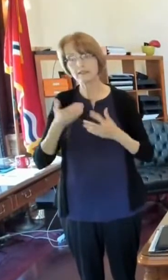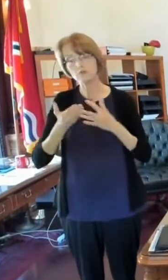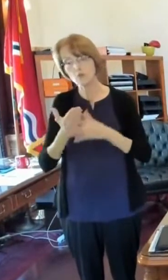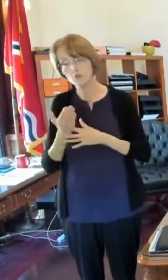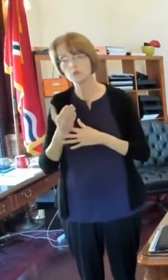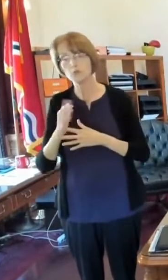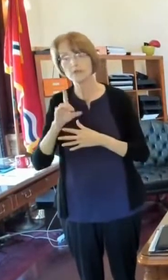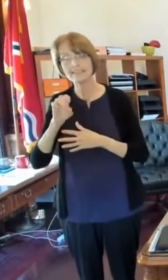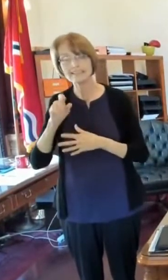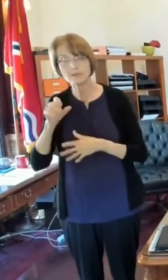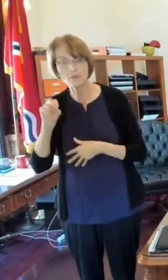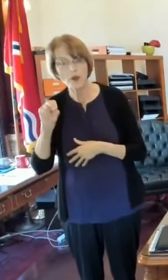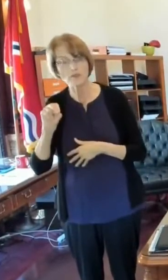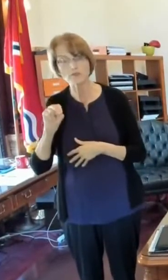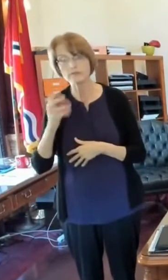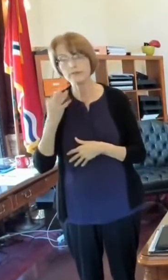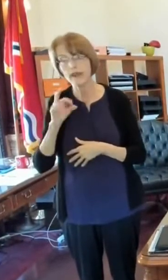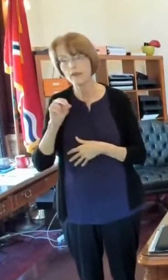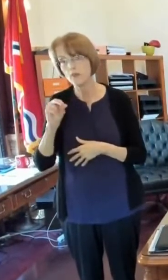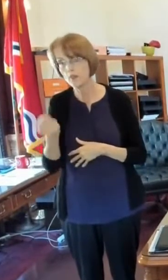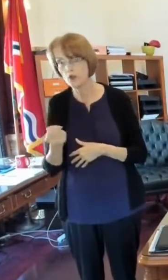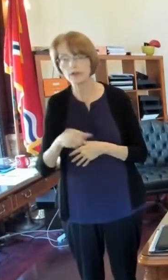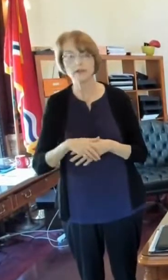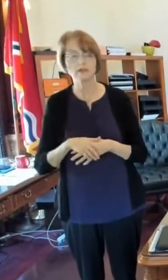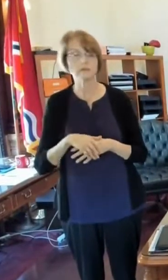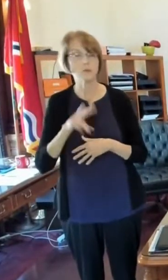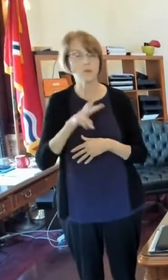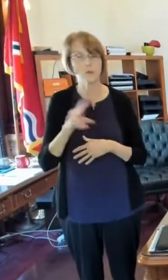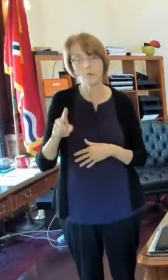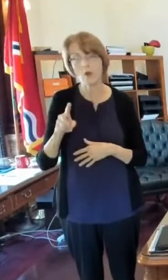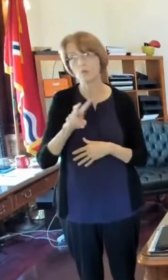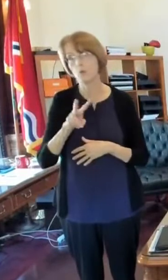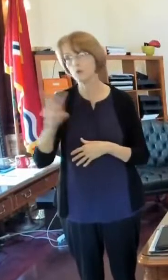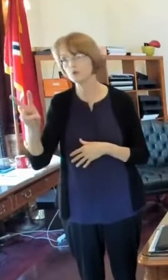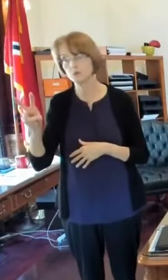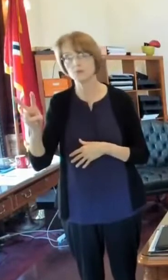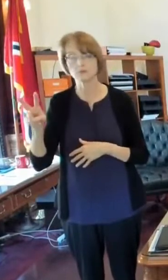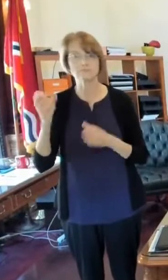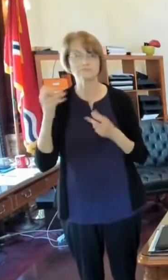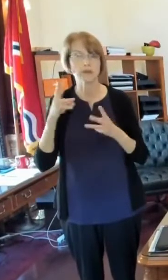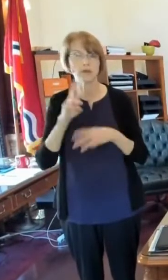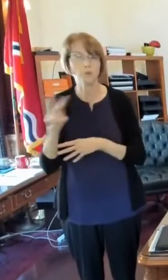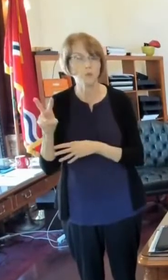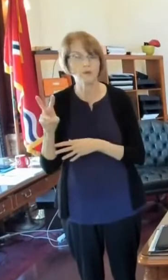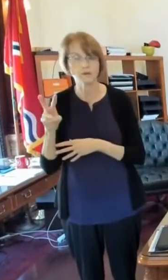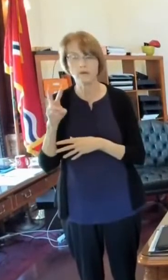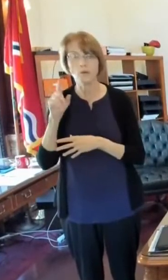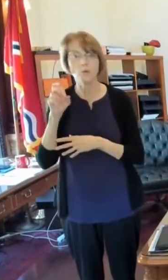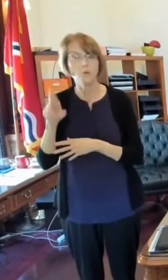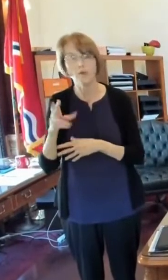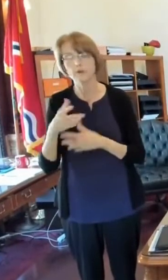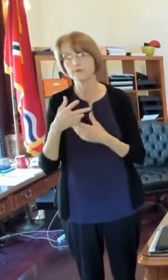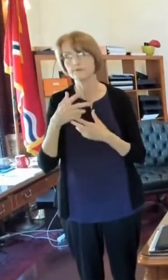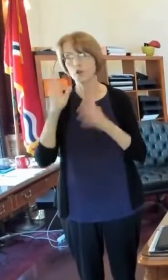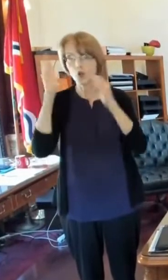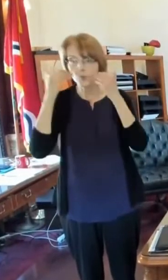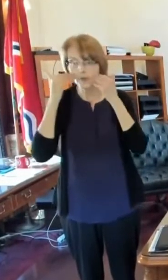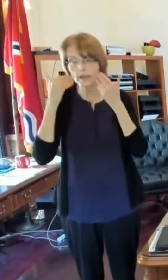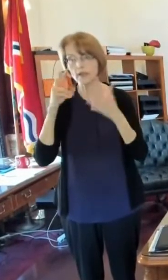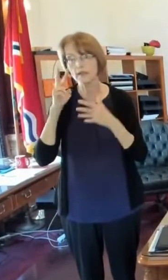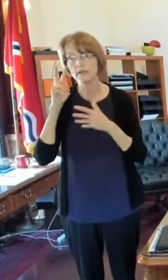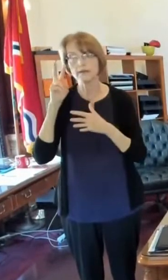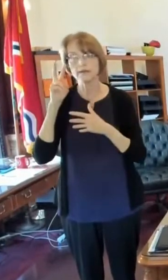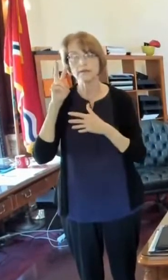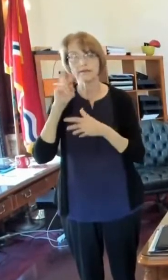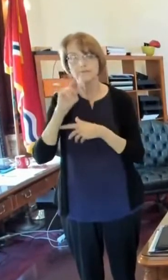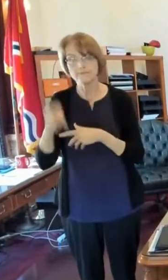went through world wars, folks who went through many wars, of course, Korea, Vietnam,